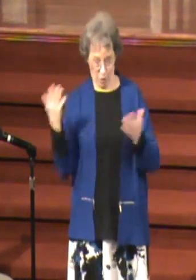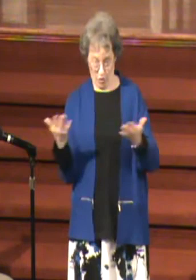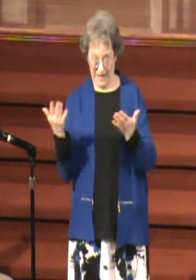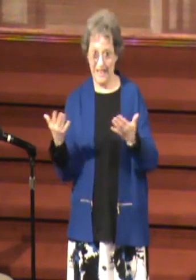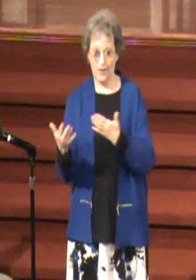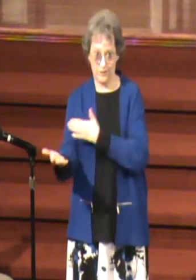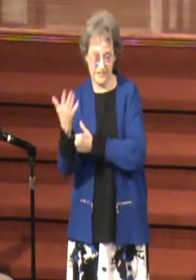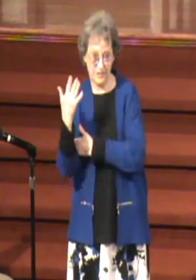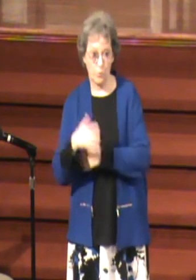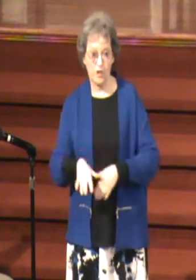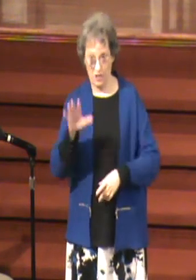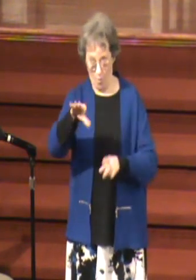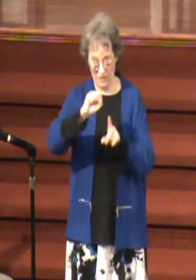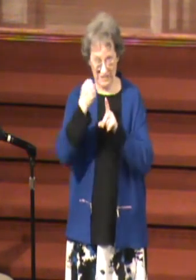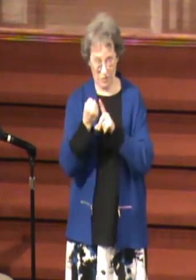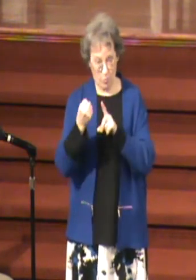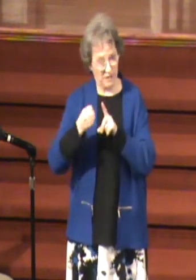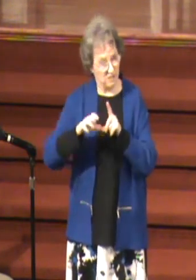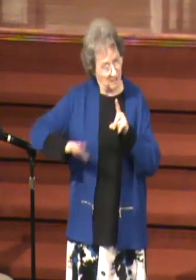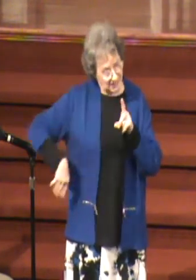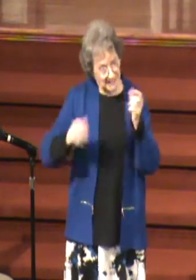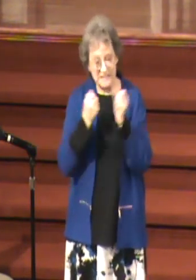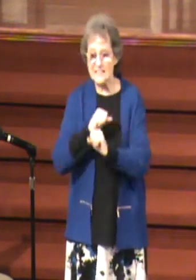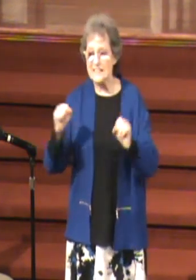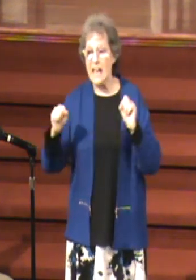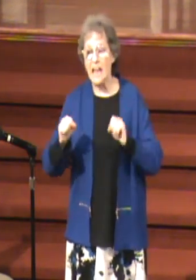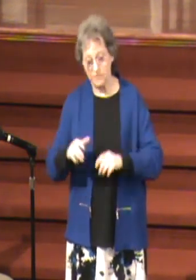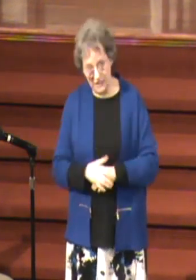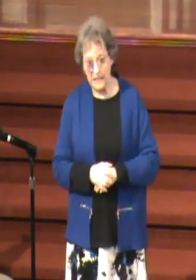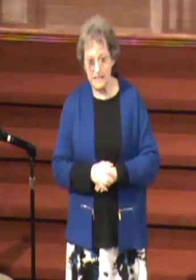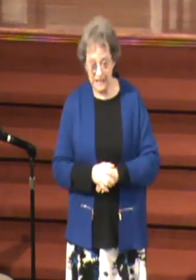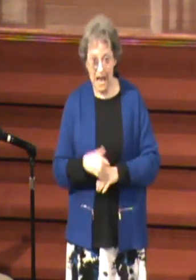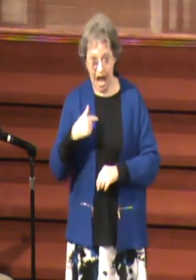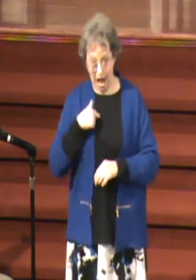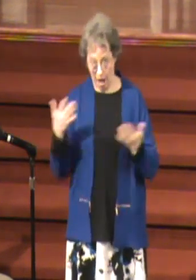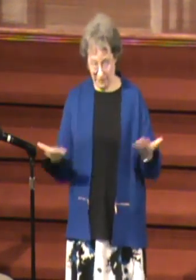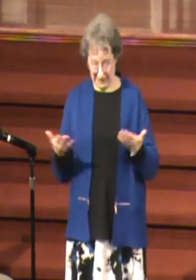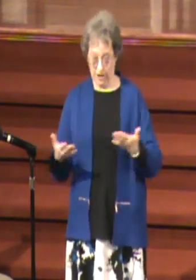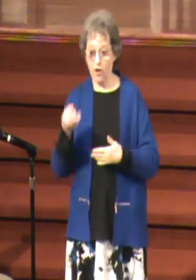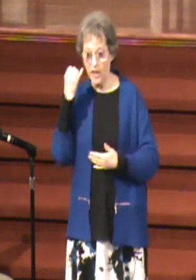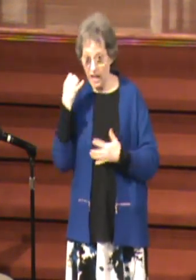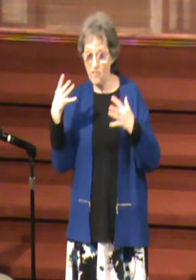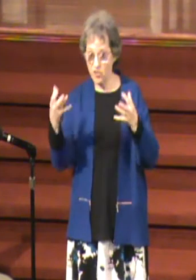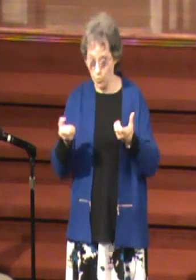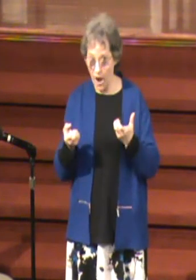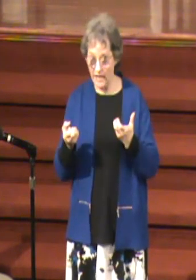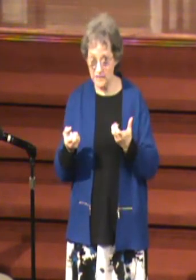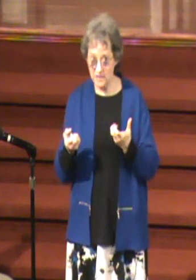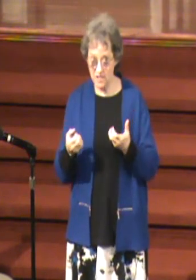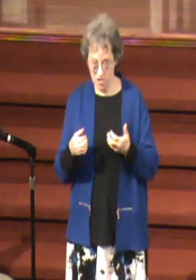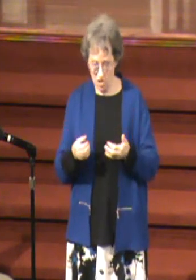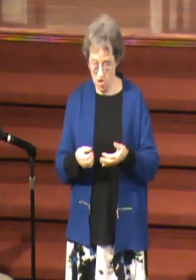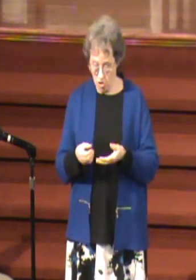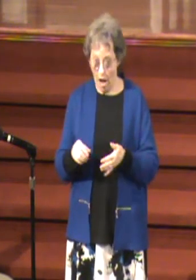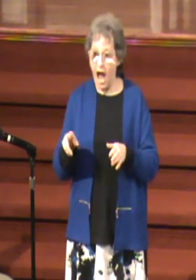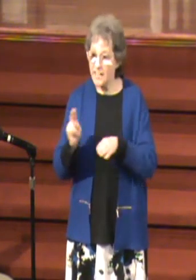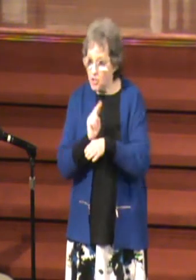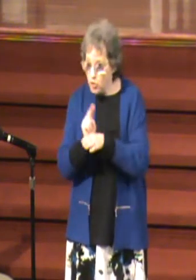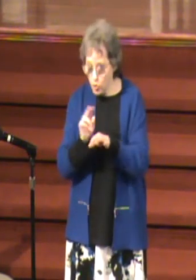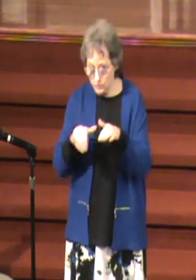your situation, I'm honored to be here. And if you like, I can take the Bible and I can show you what her friend